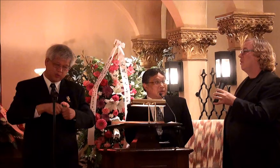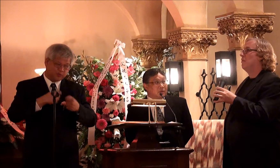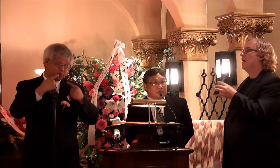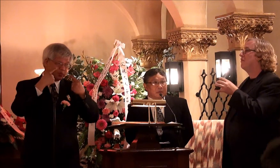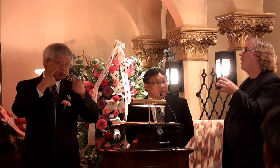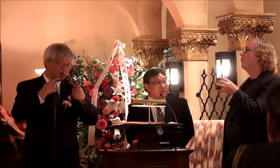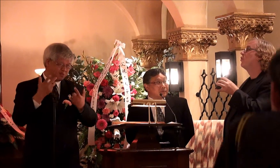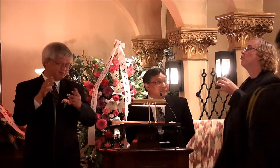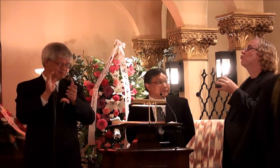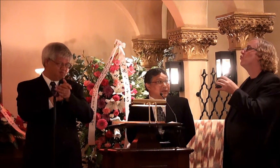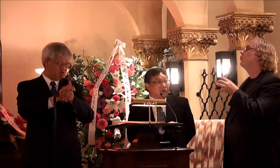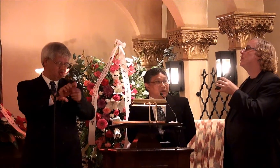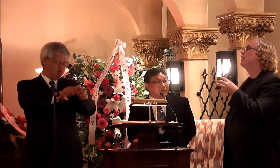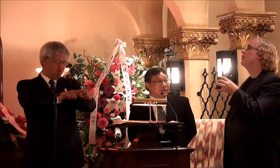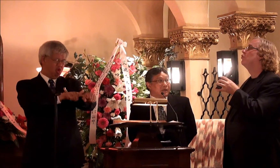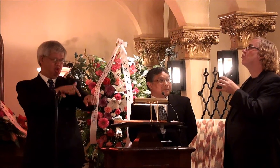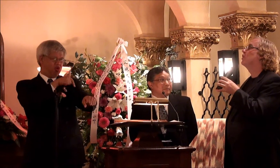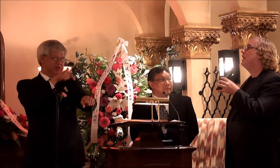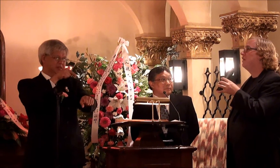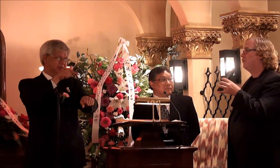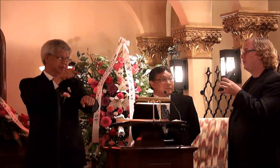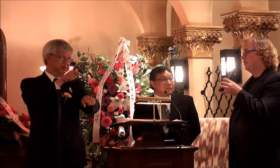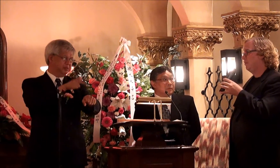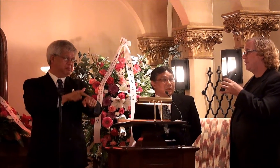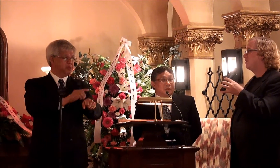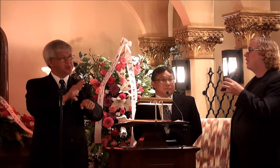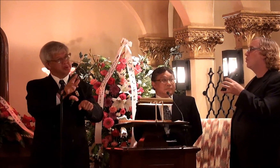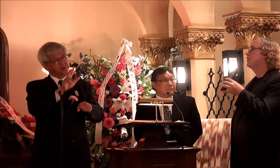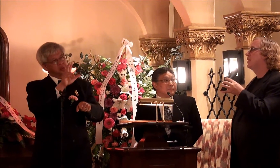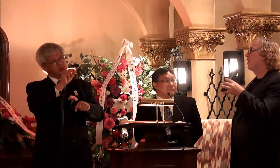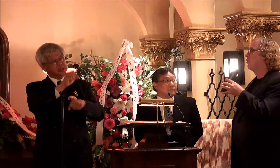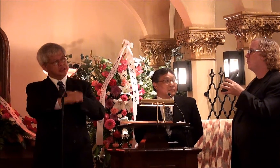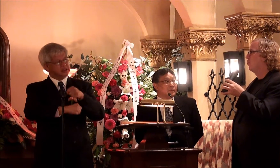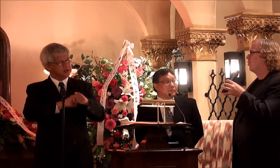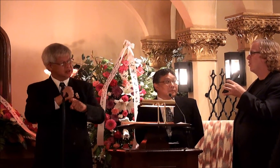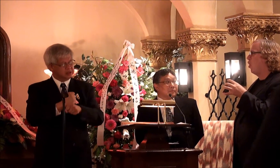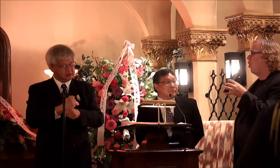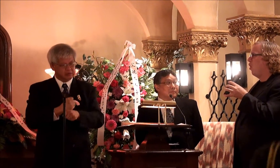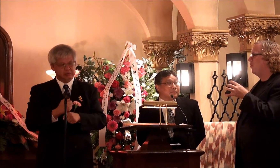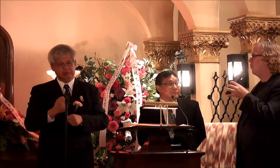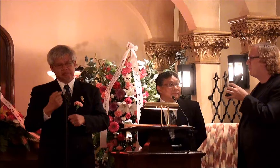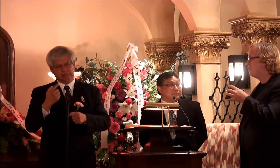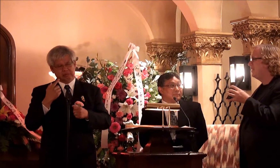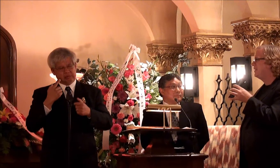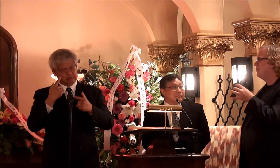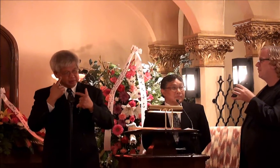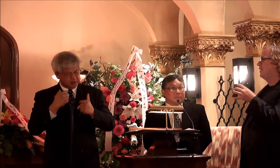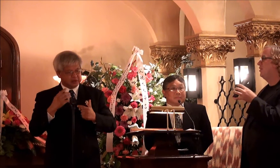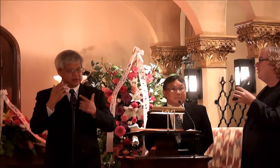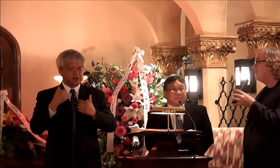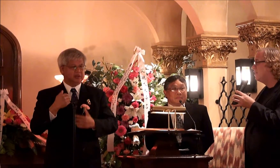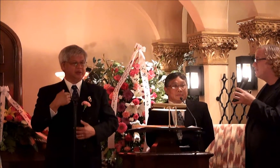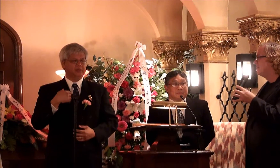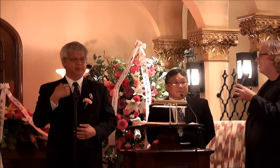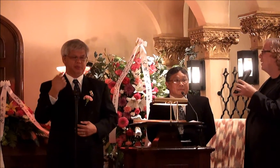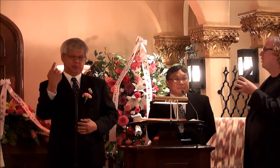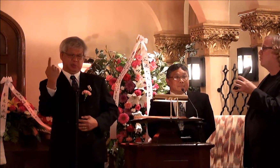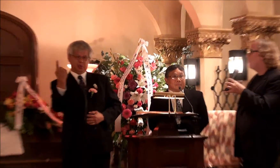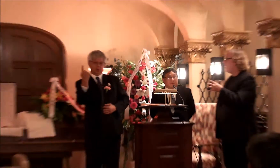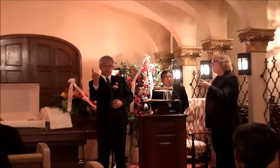My father really grieved because they were together for 30-something years. He cried